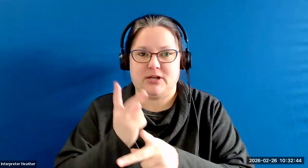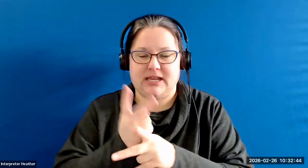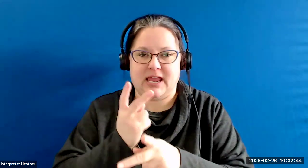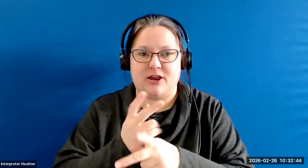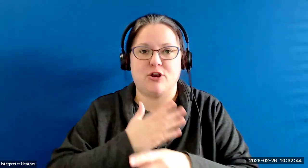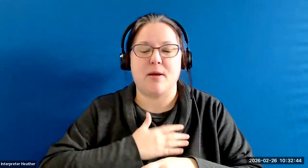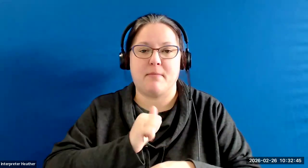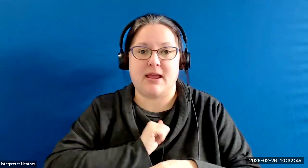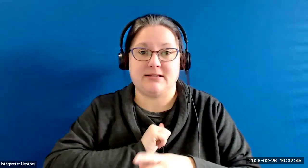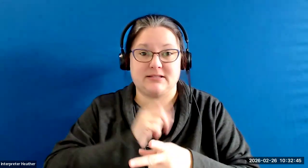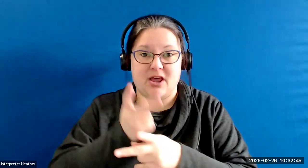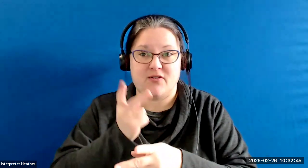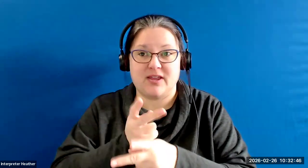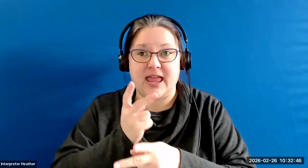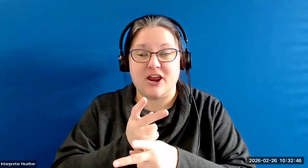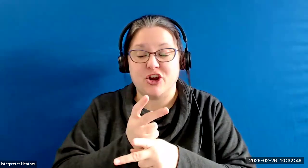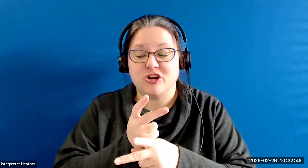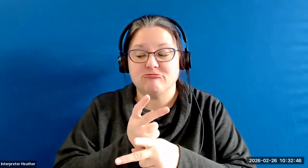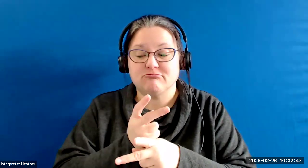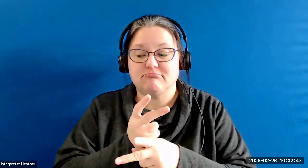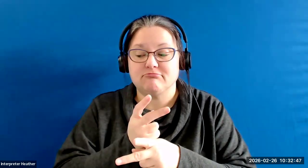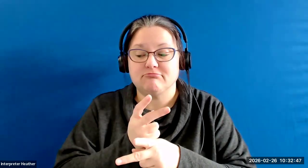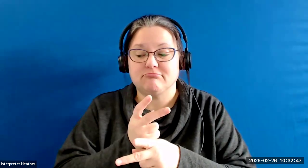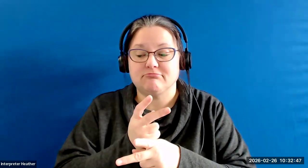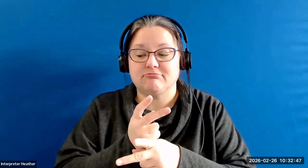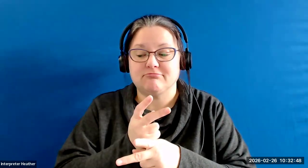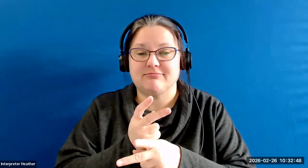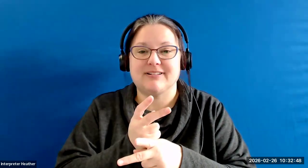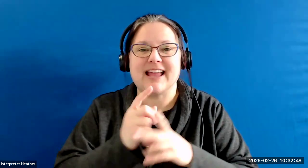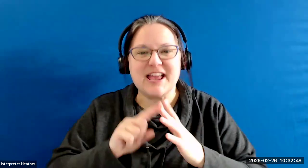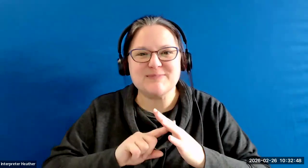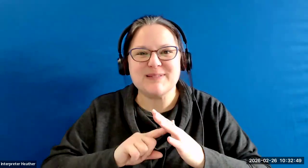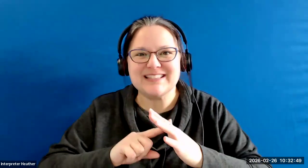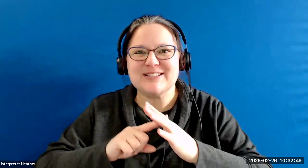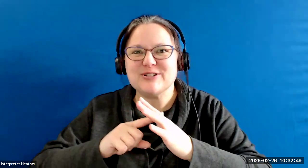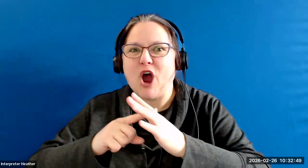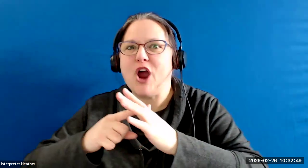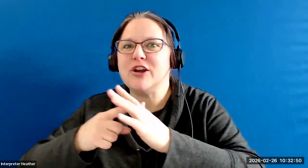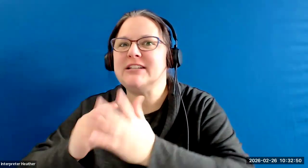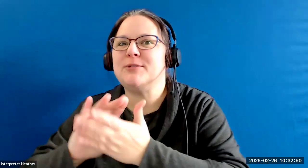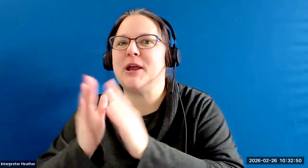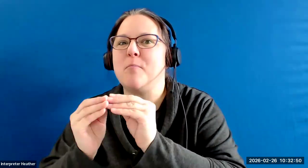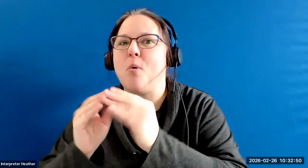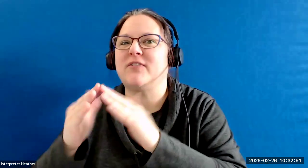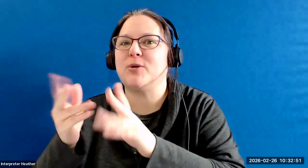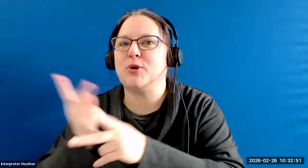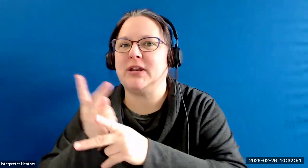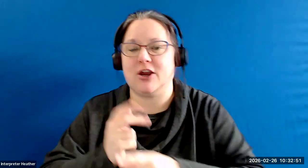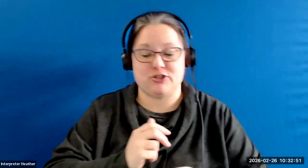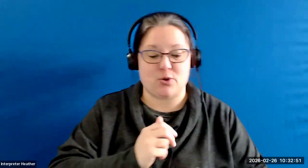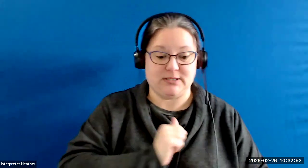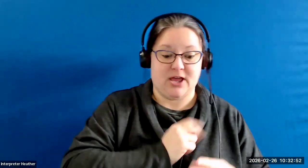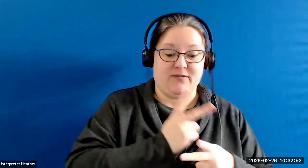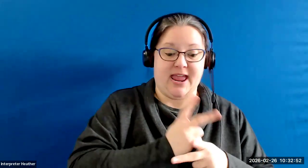self-care practices have been have been merging into community care, uh, which